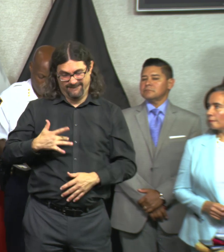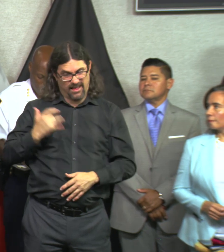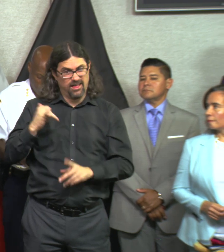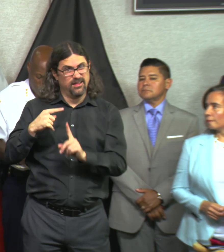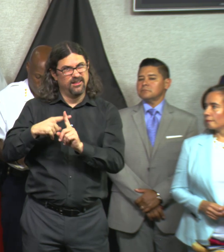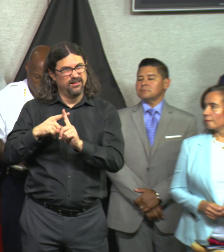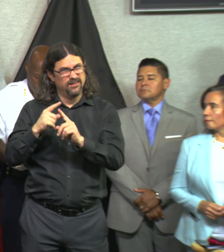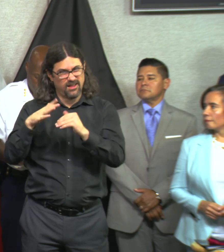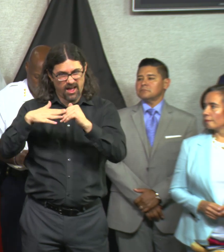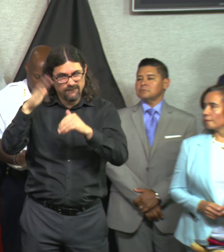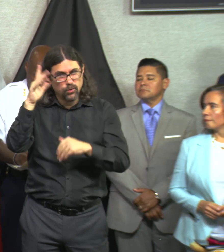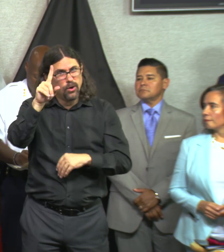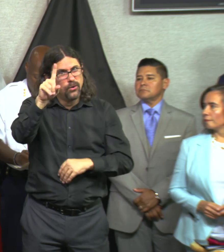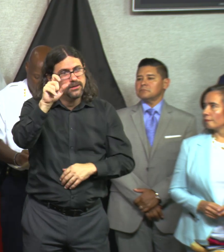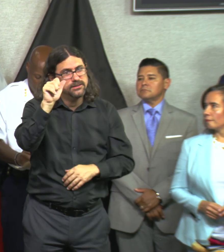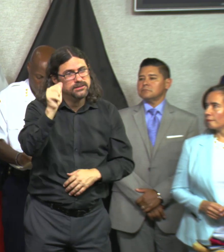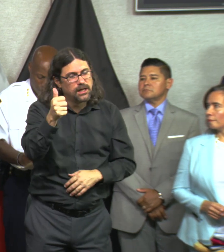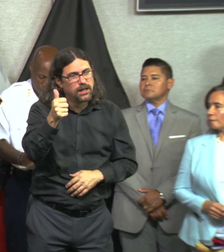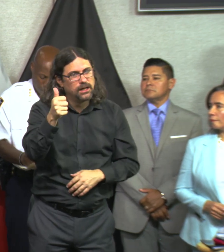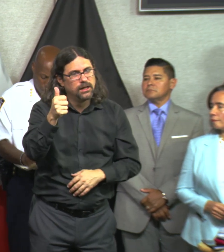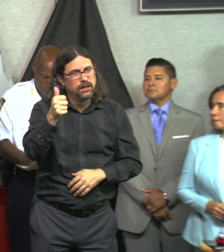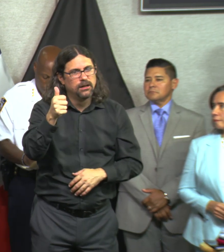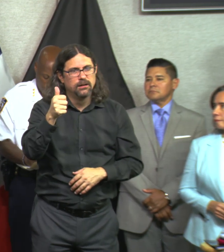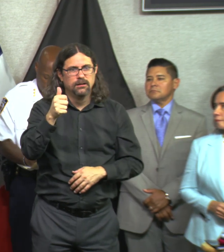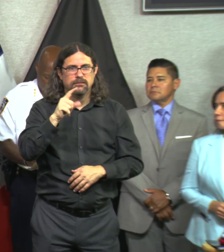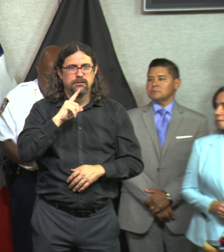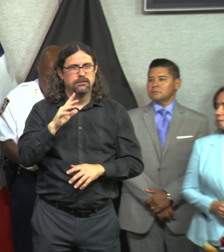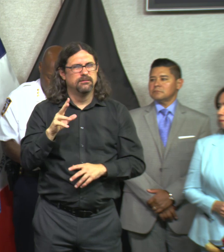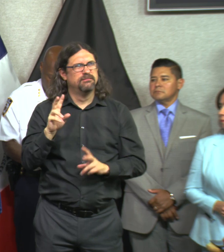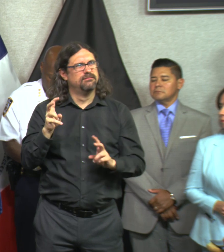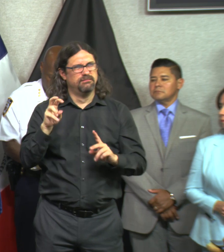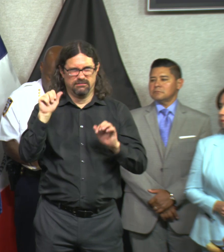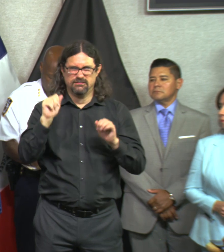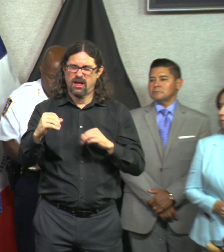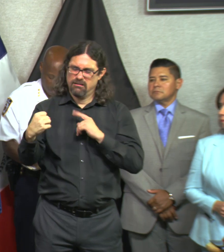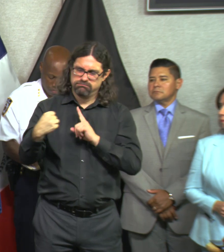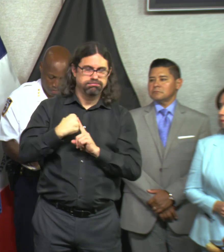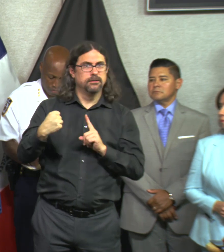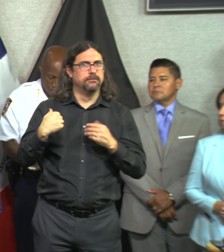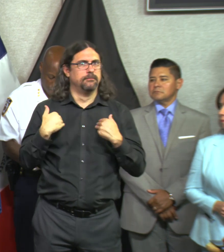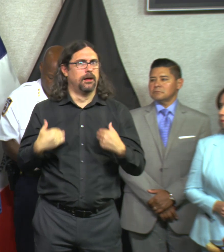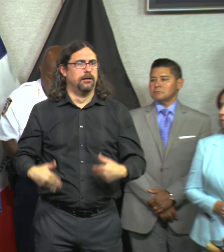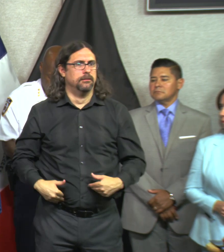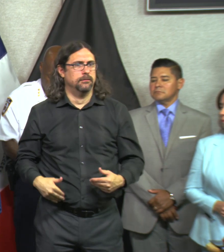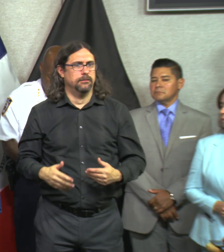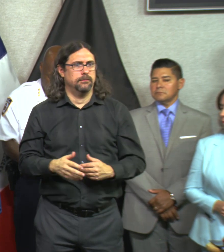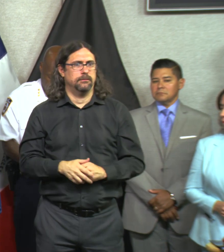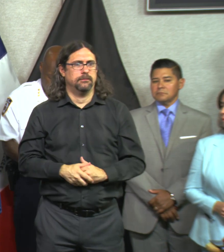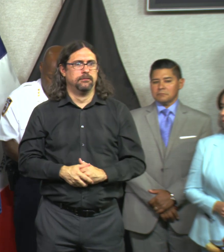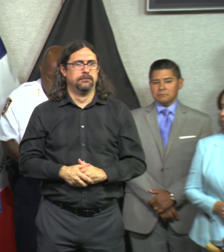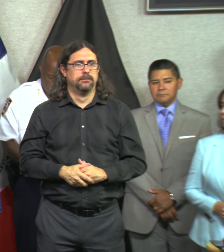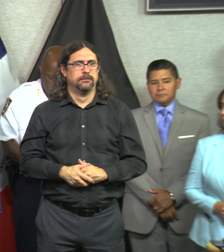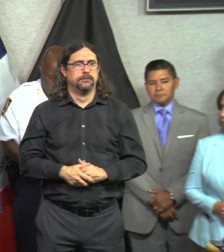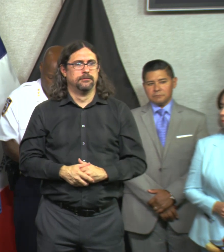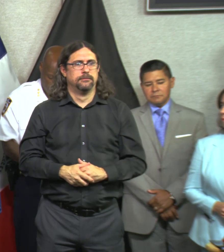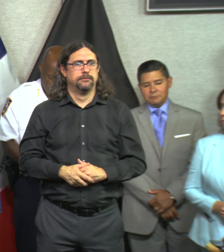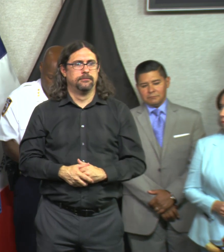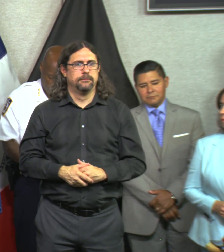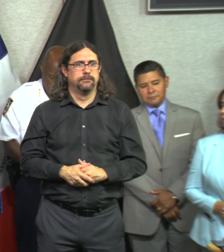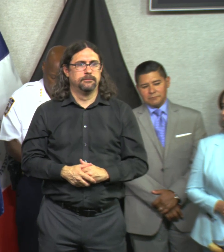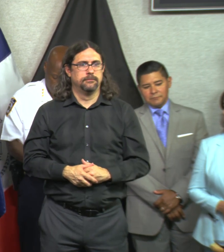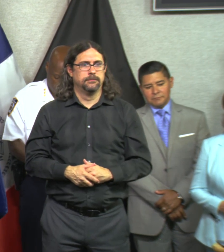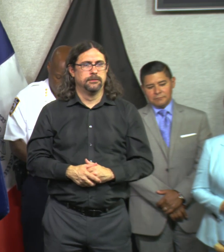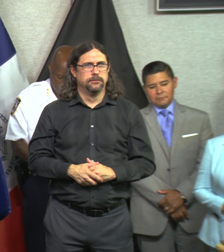Our fear is that people will be put in a really compromised situation, and we could lose some people. We don't want that to happen. These